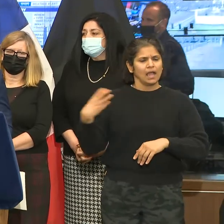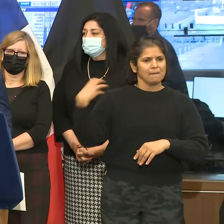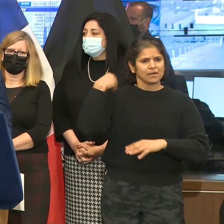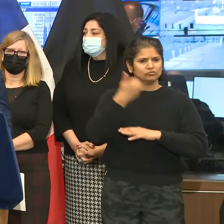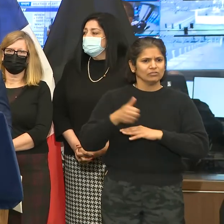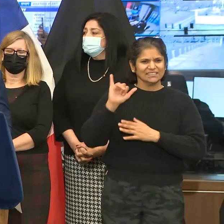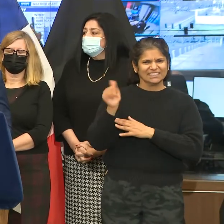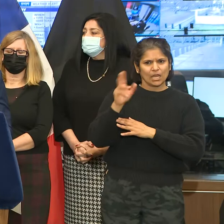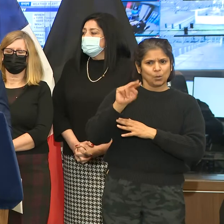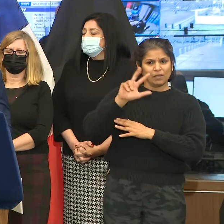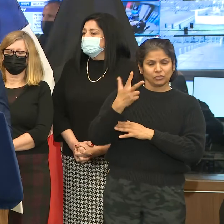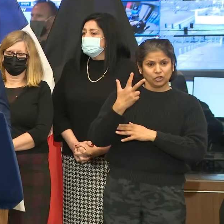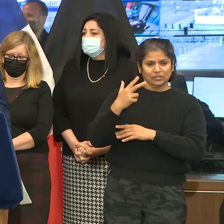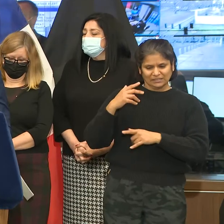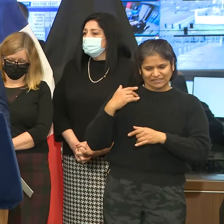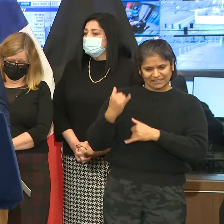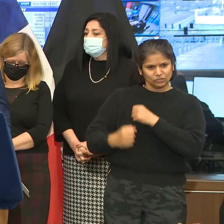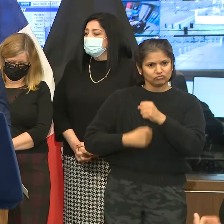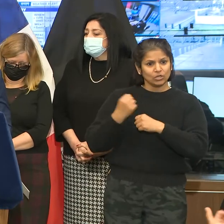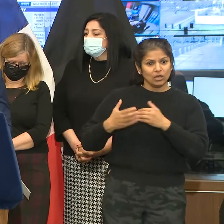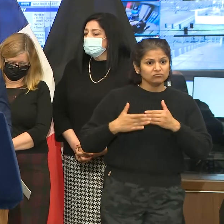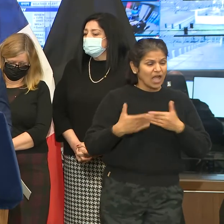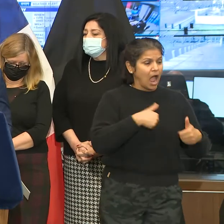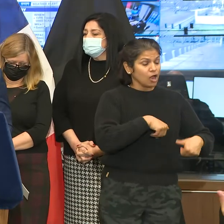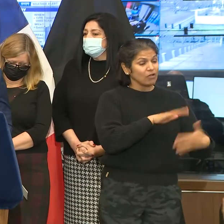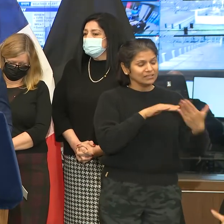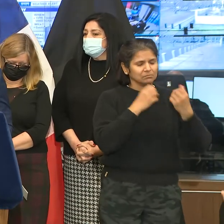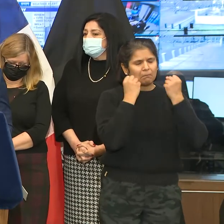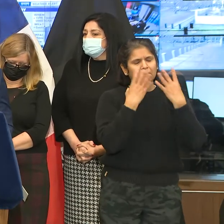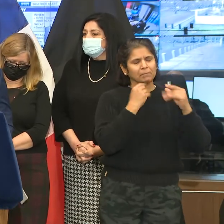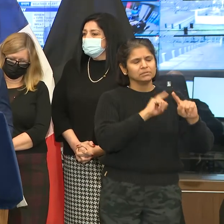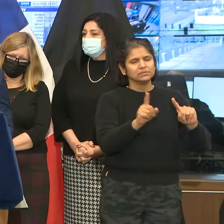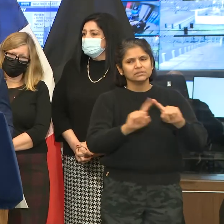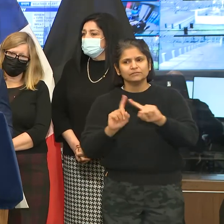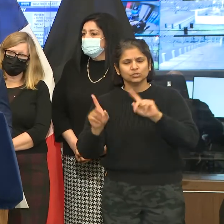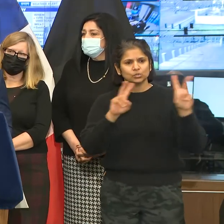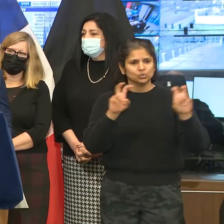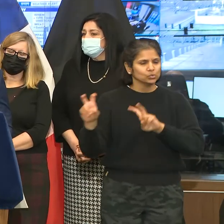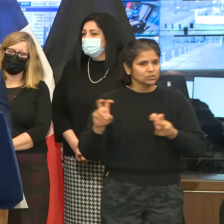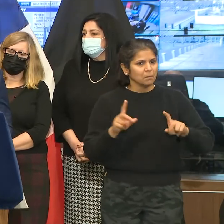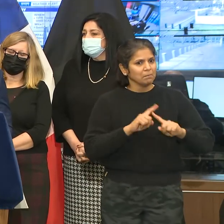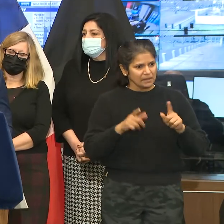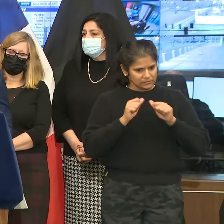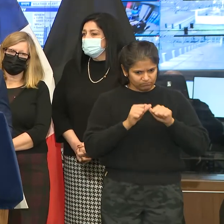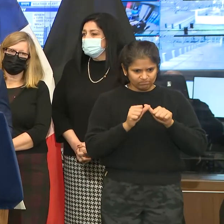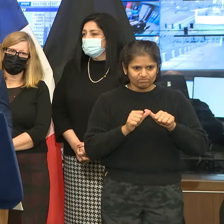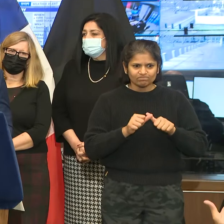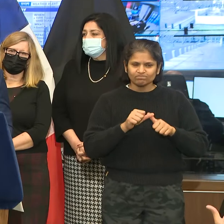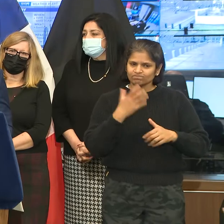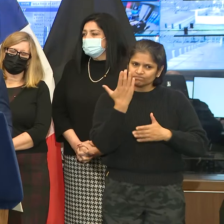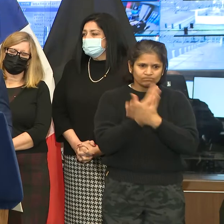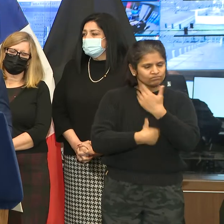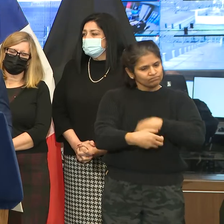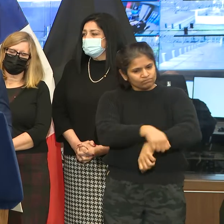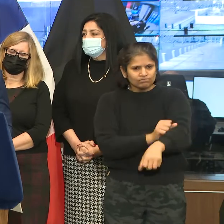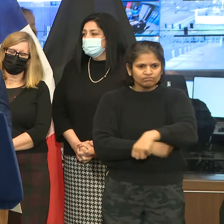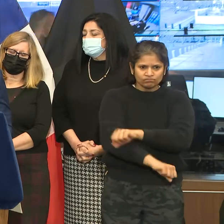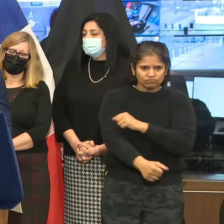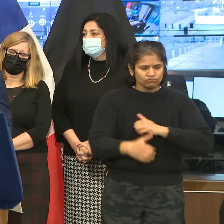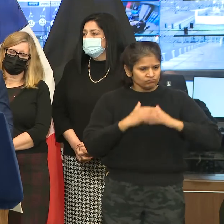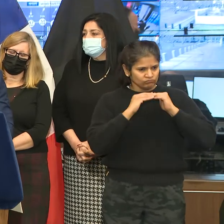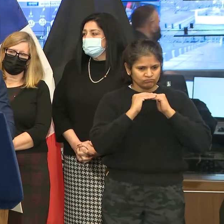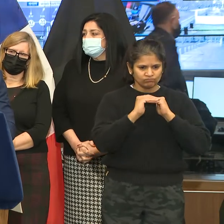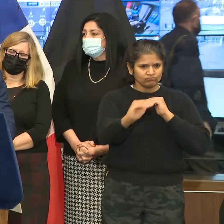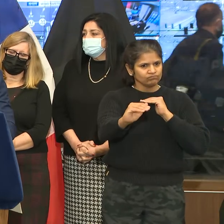those important moments and has been a trusted, steady hand. And I'm sure her colleagues here would say the